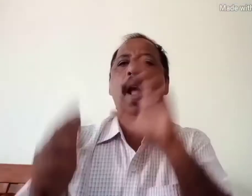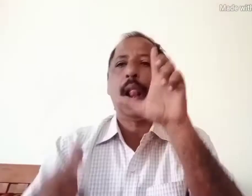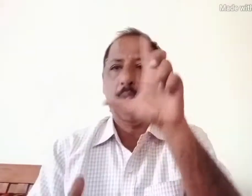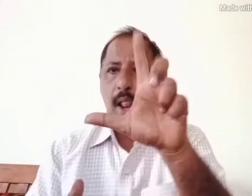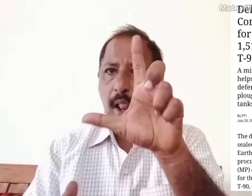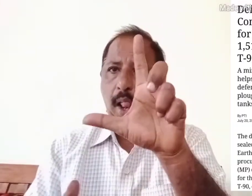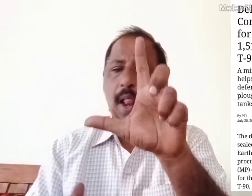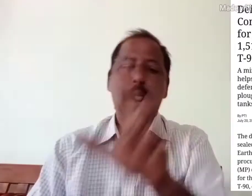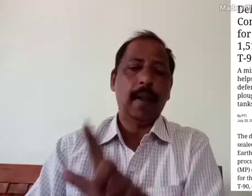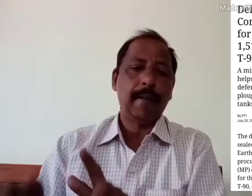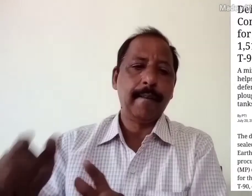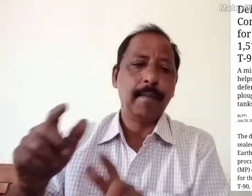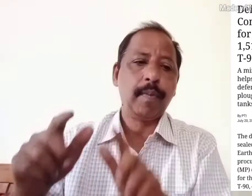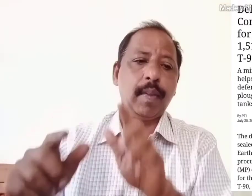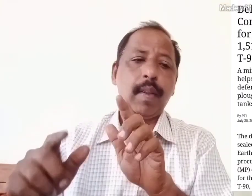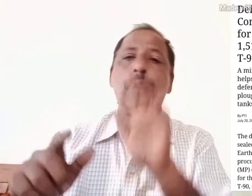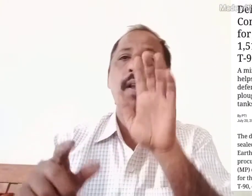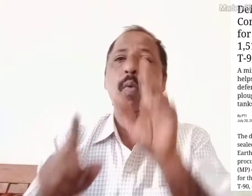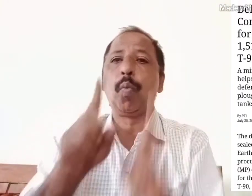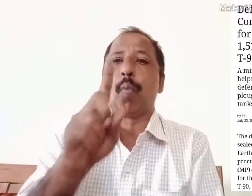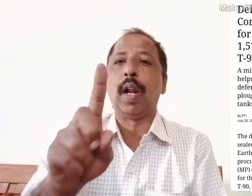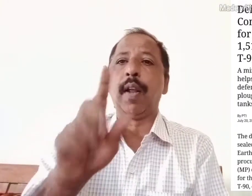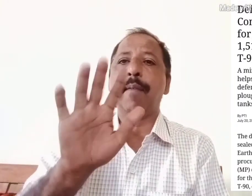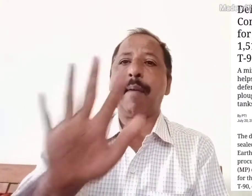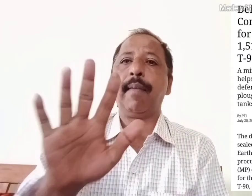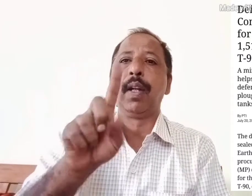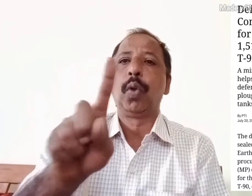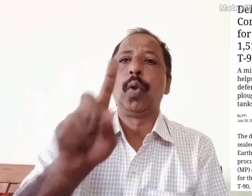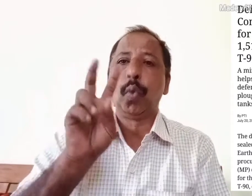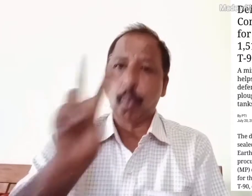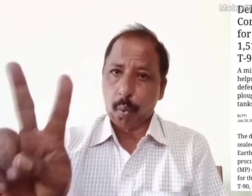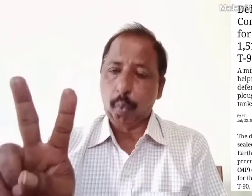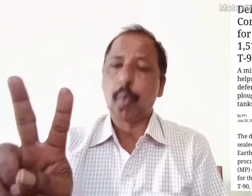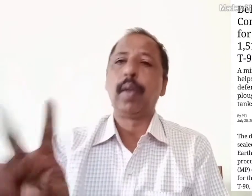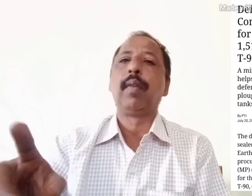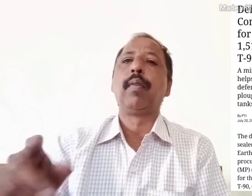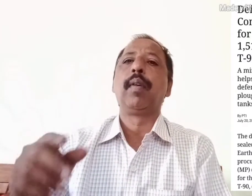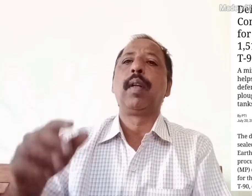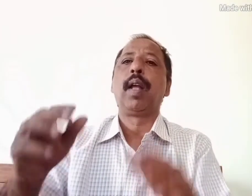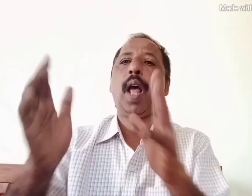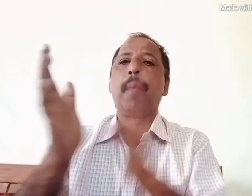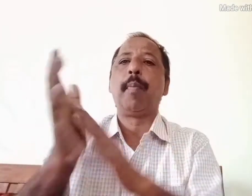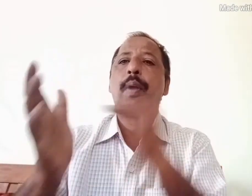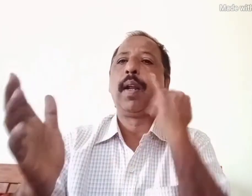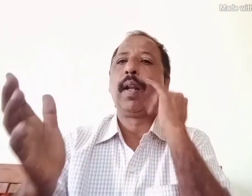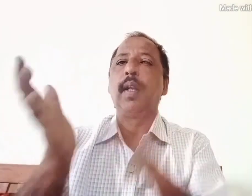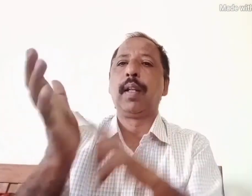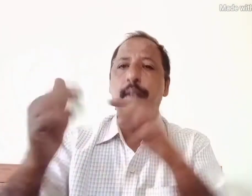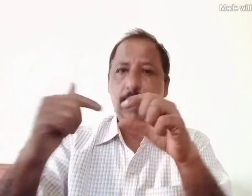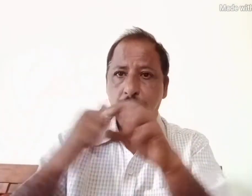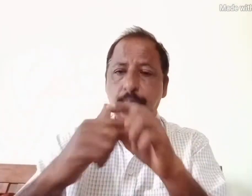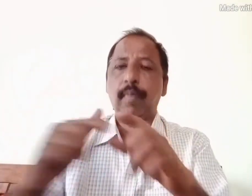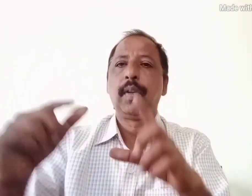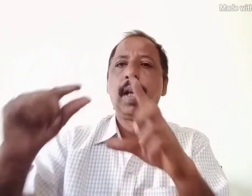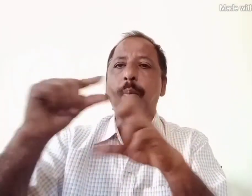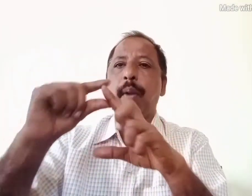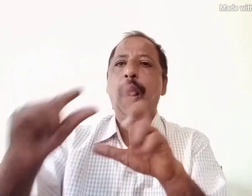there was a that worked to do Voleebo-saculation and because of the thing was Now I to ask my question, and I have saying that I have